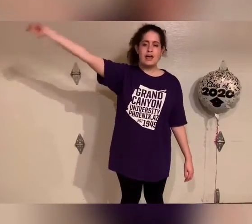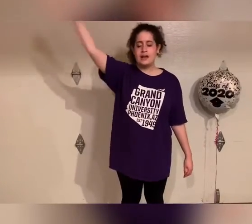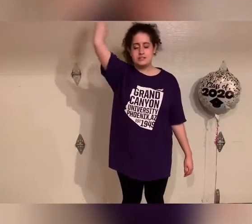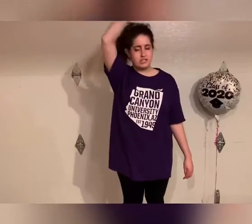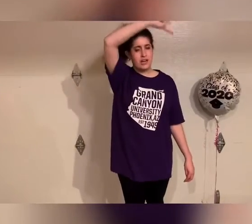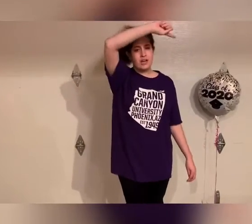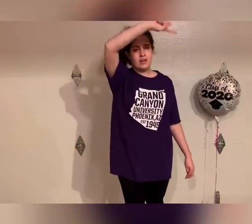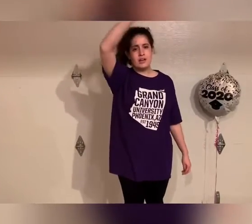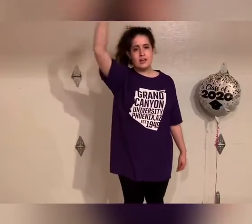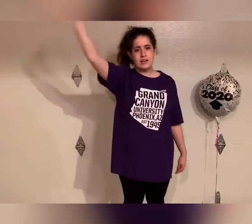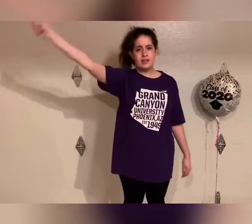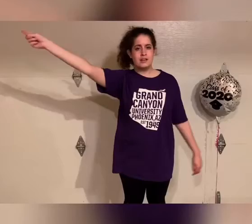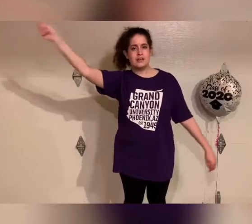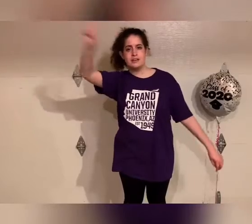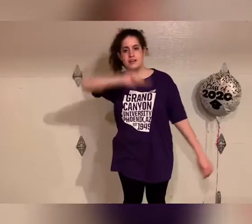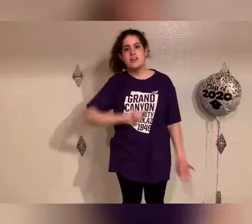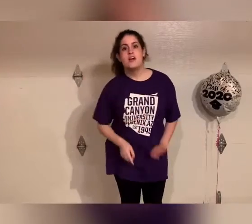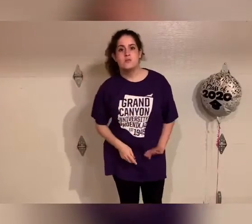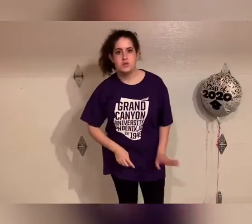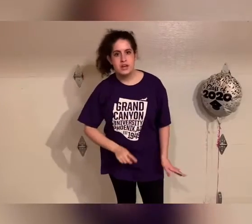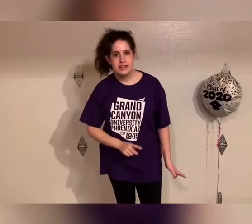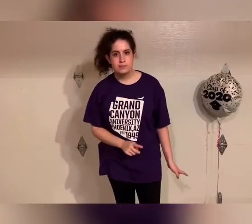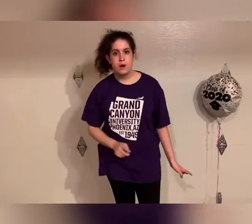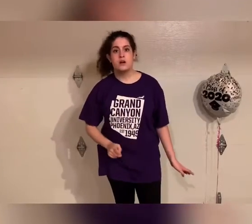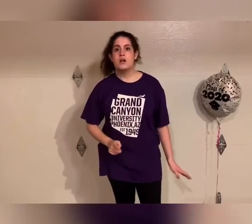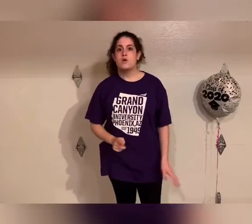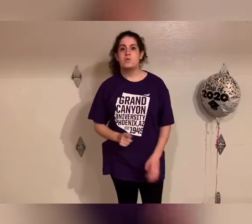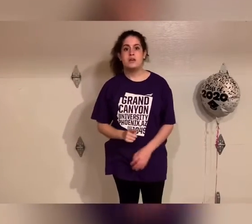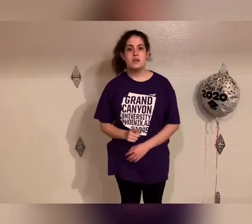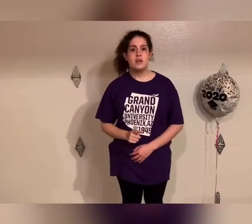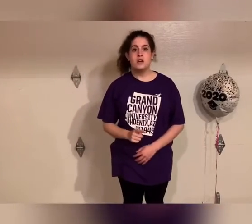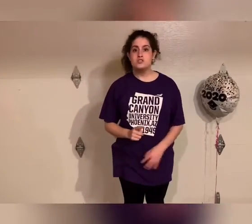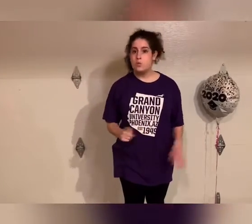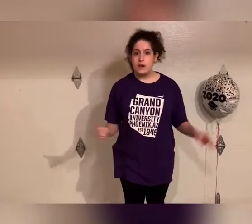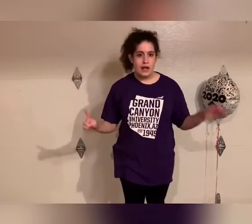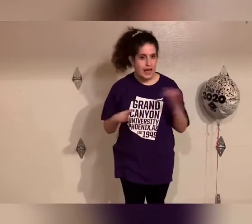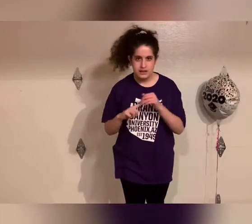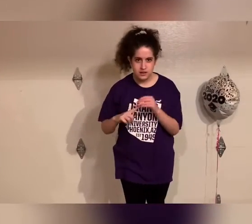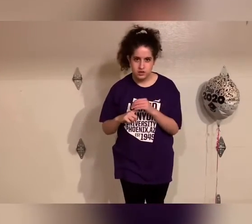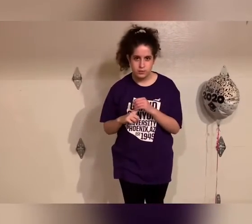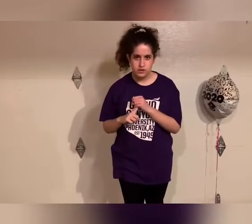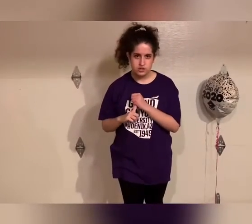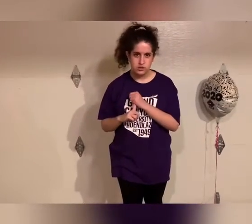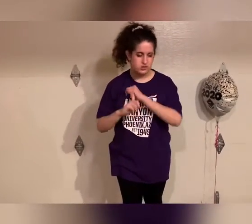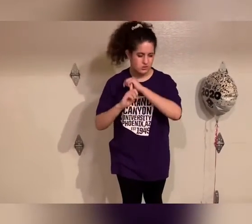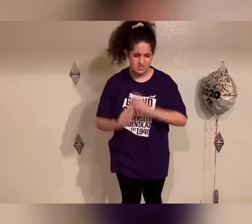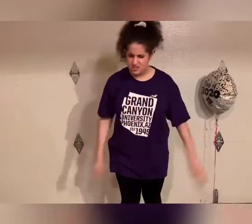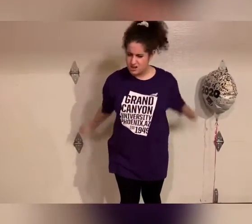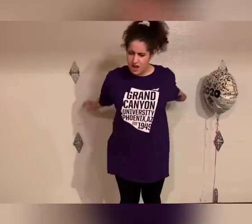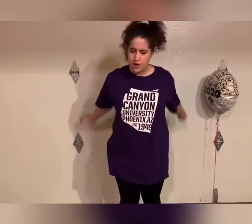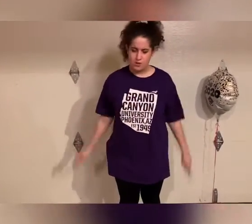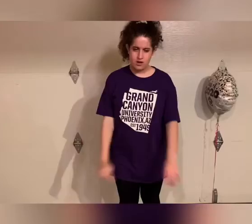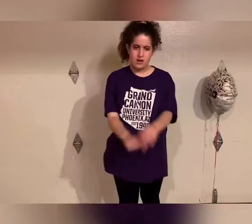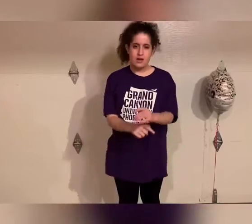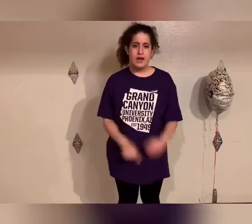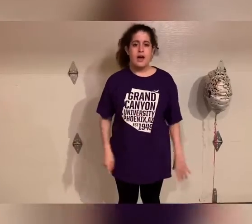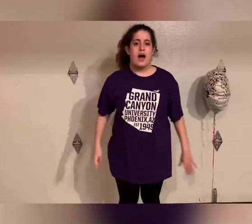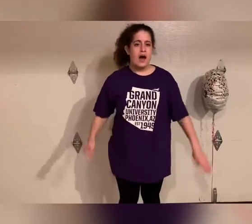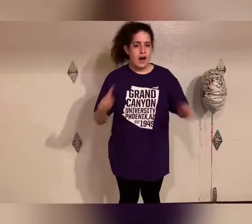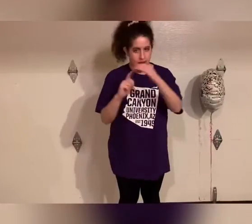it shine. For the next part, we don't want to hide it under a bushel, so it's no.